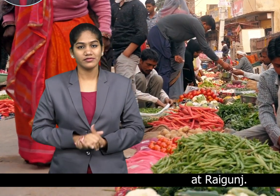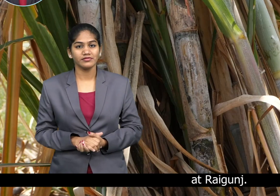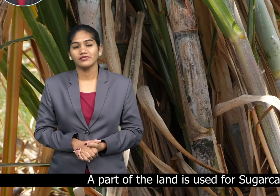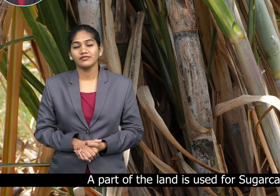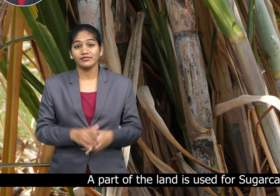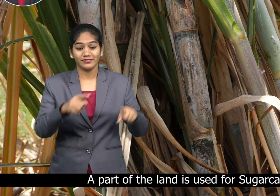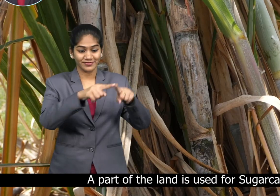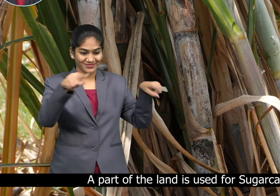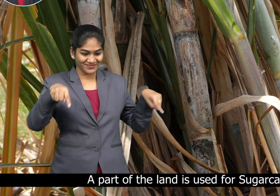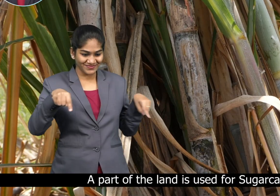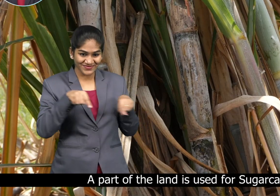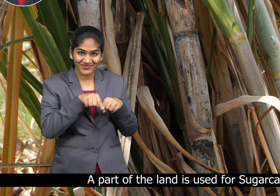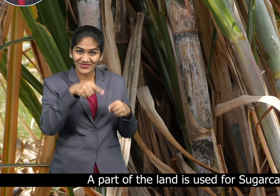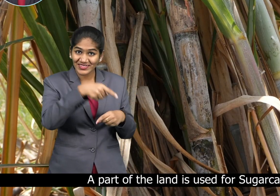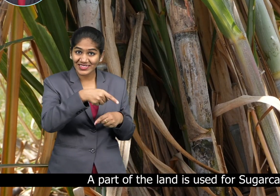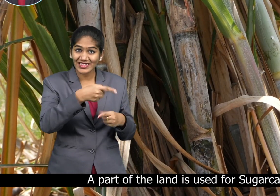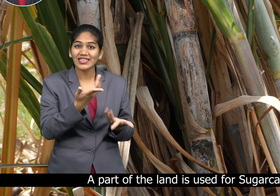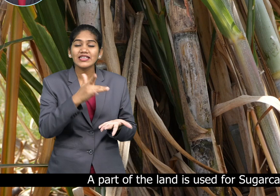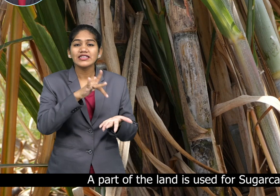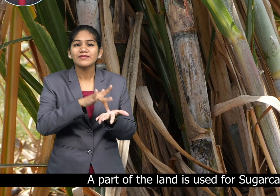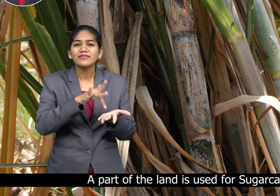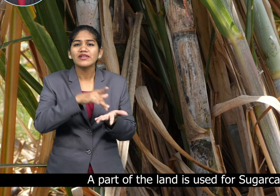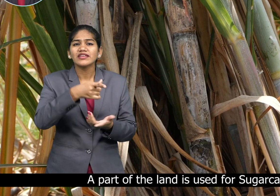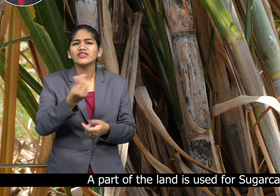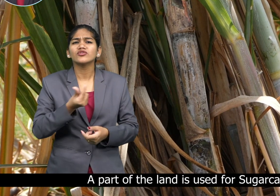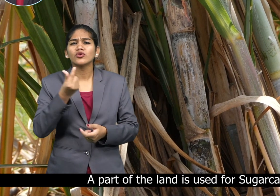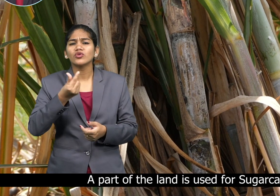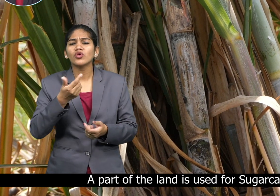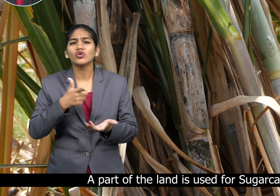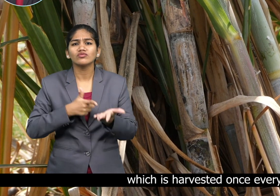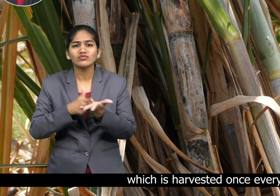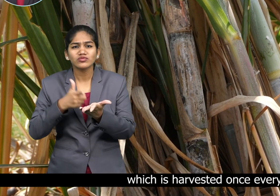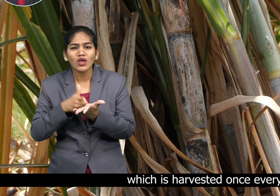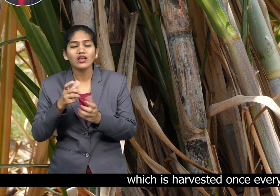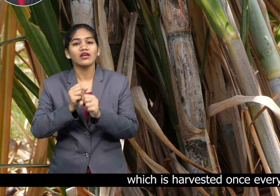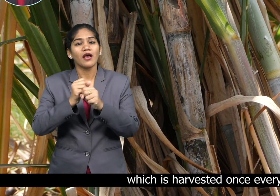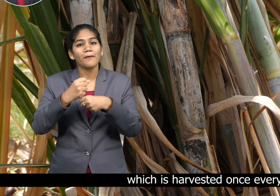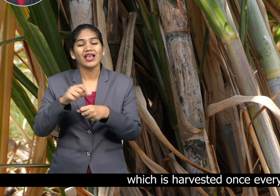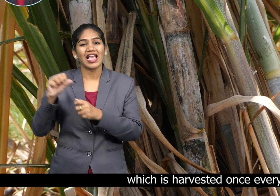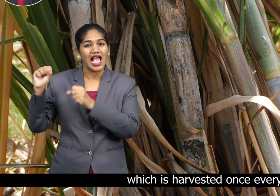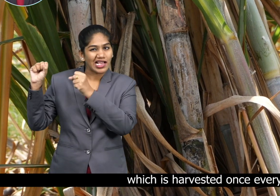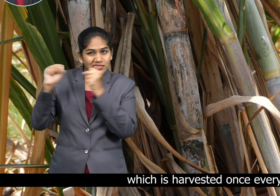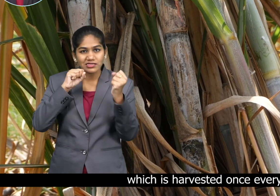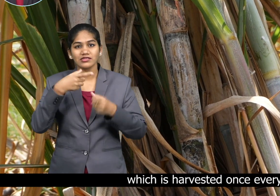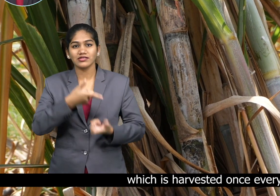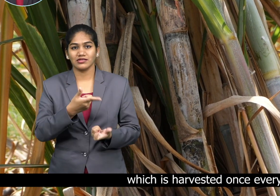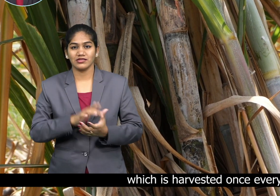A part of the land is used for sugarcane production, which is harvested once every